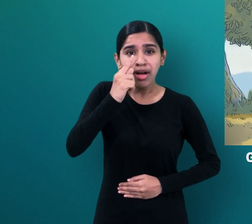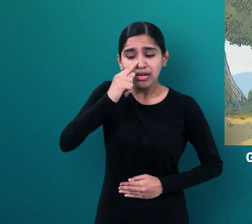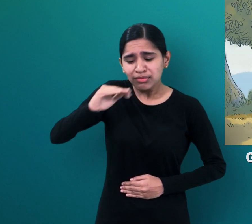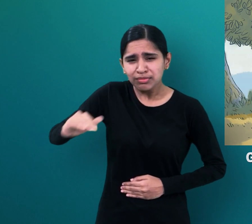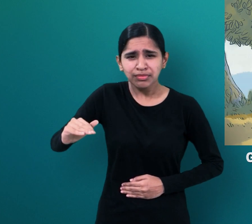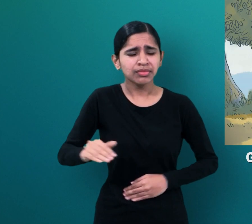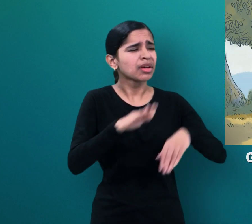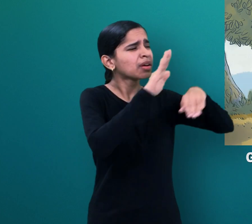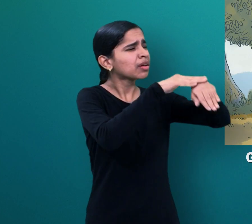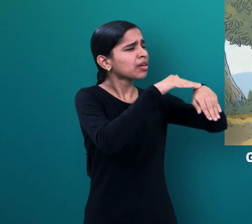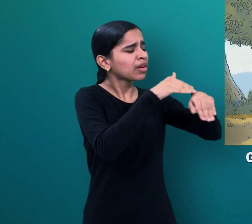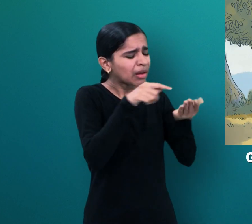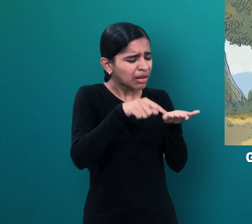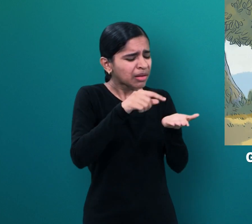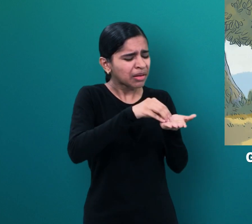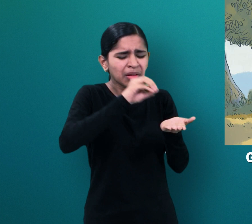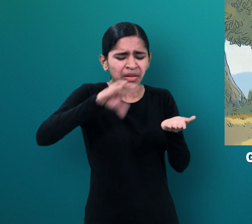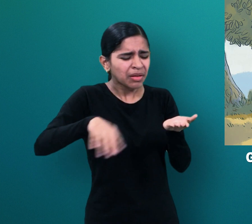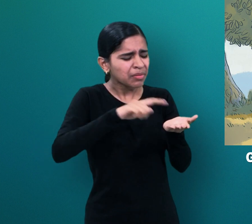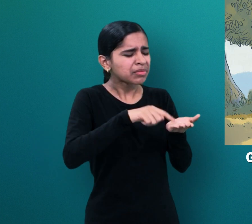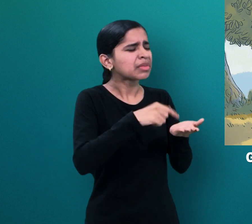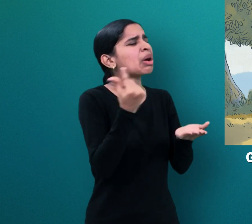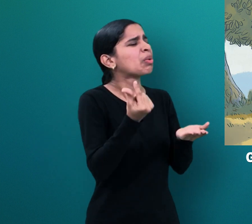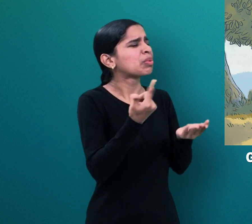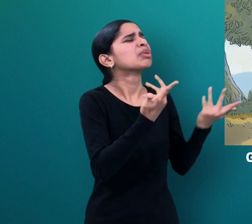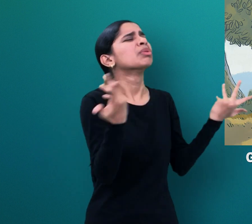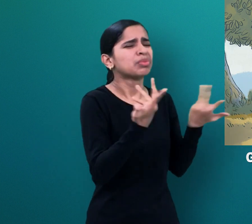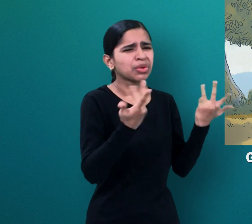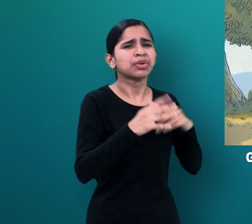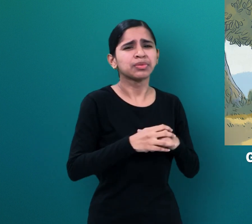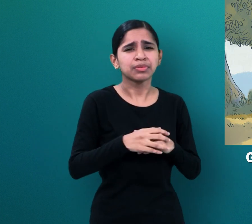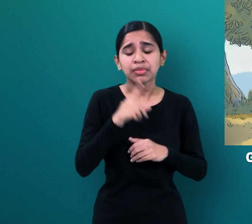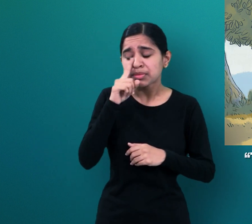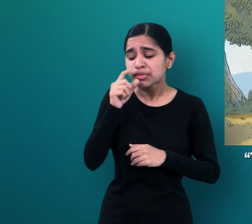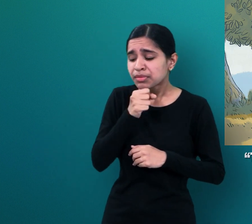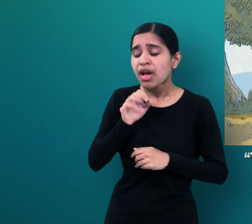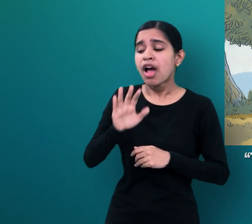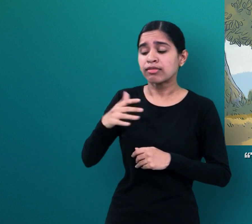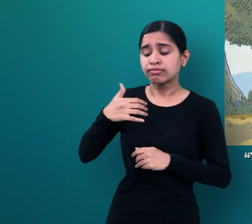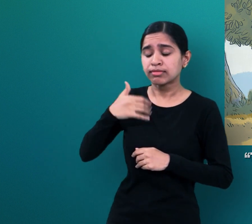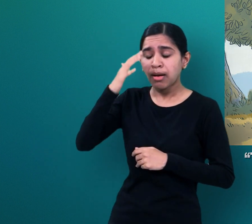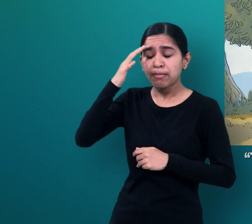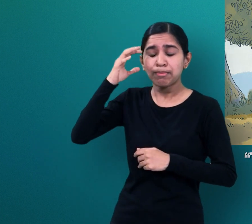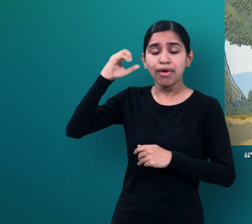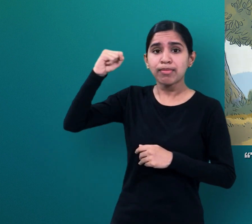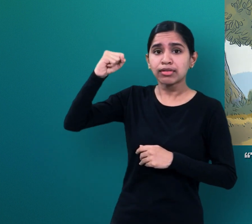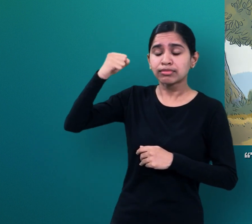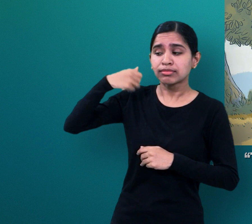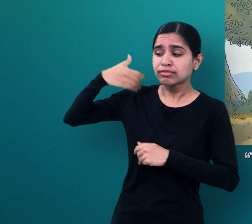Growing more curious, Aski asked, "But what's the point of all of this, Ambi?" "There's magic in